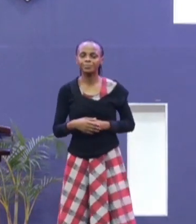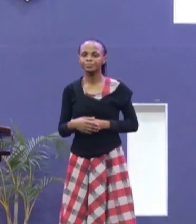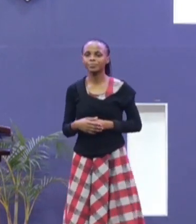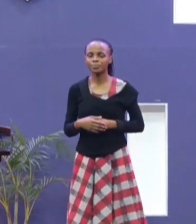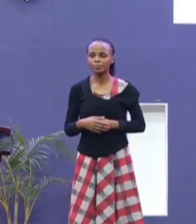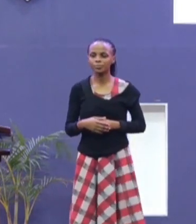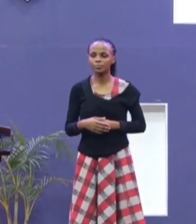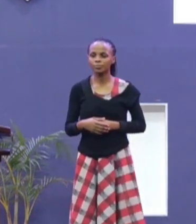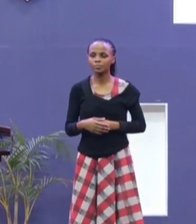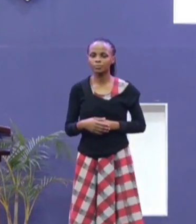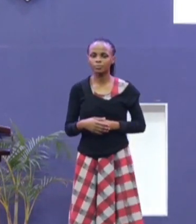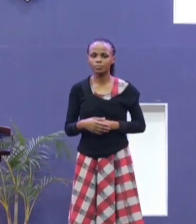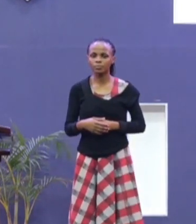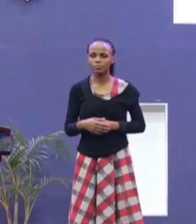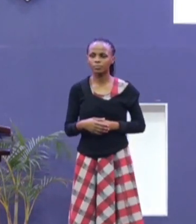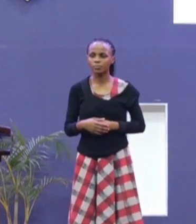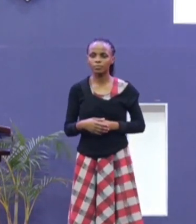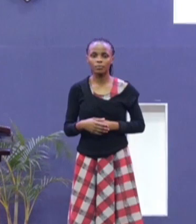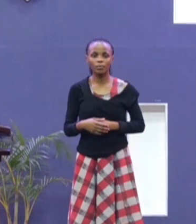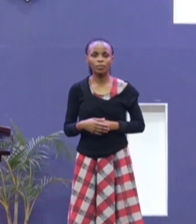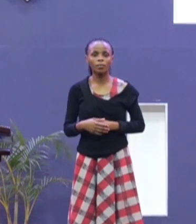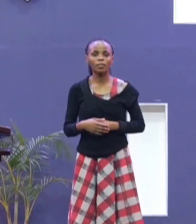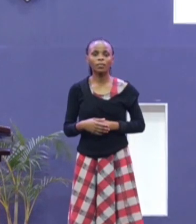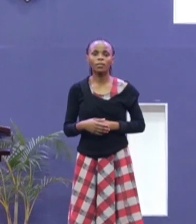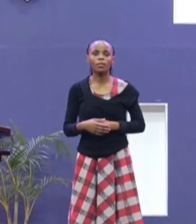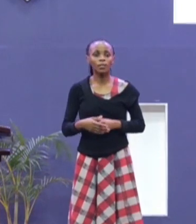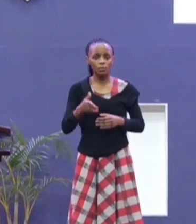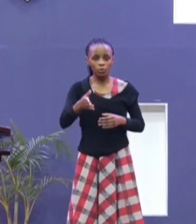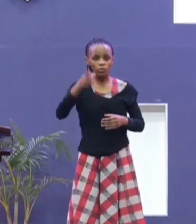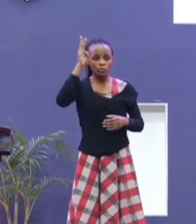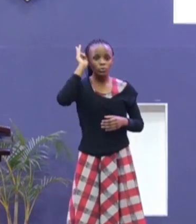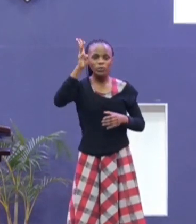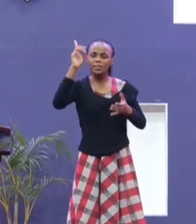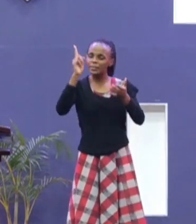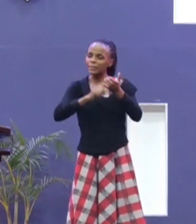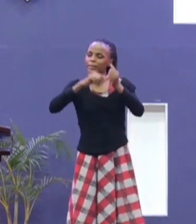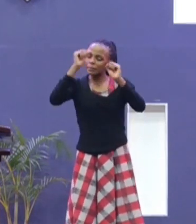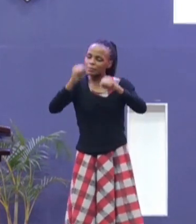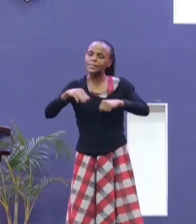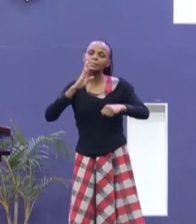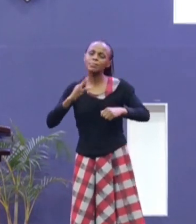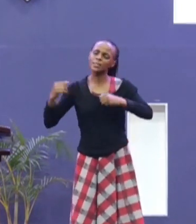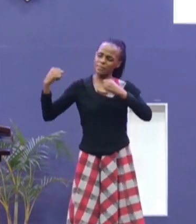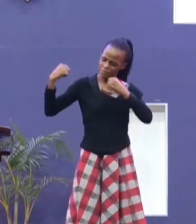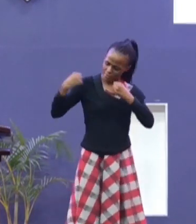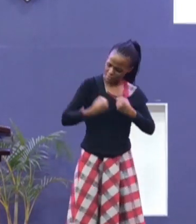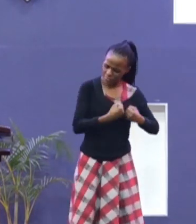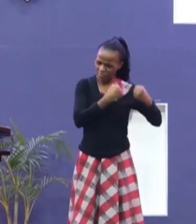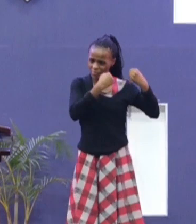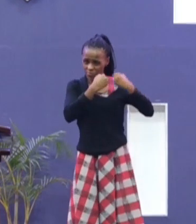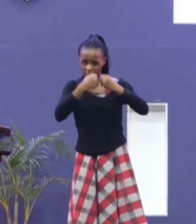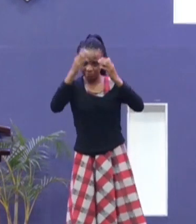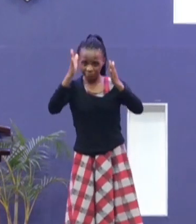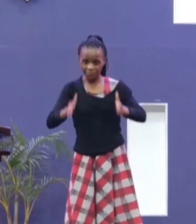ddala. Those that will obtain that freedom must be fighters. Aba banatuka ku ddembe eryo balina